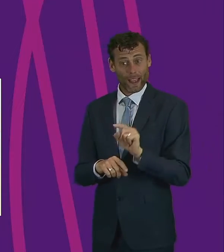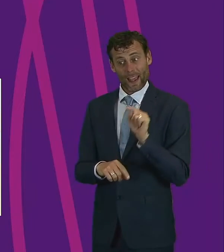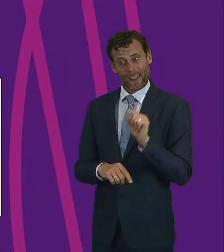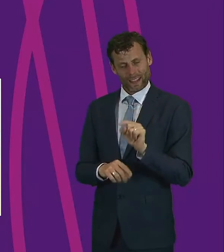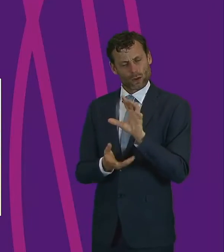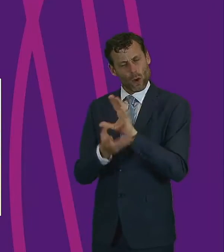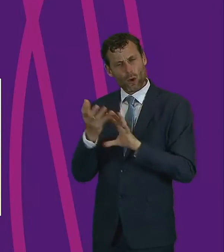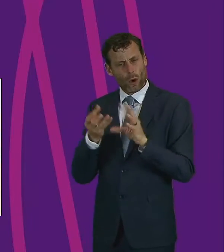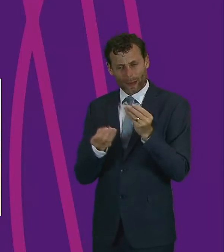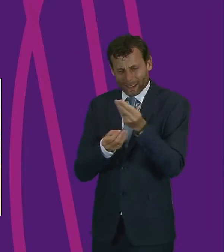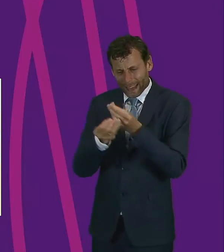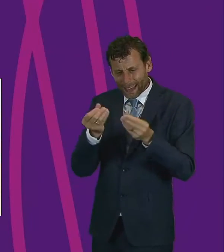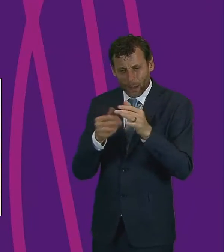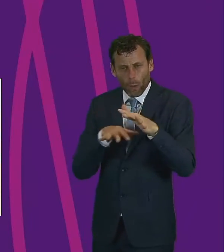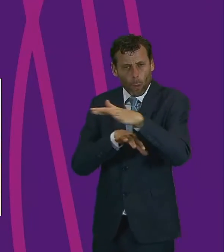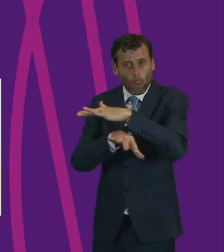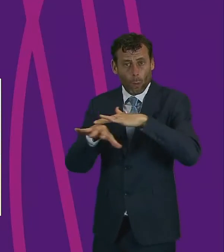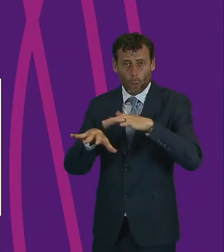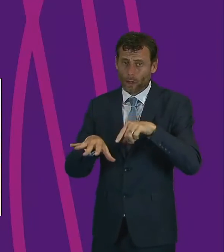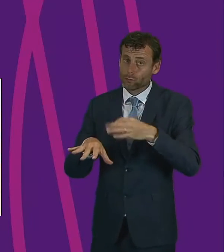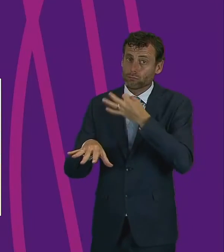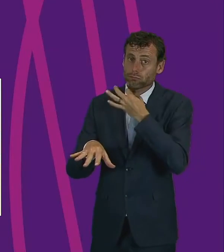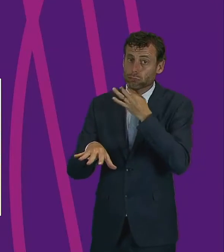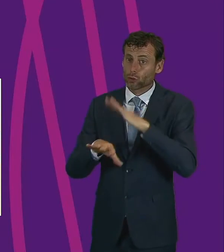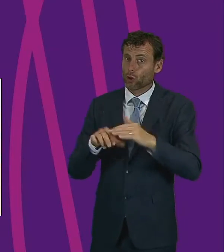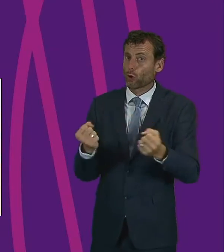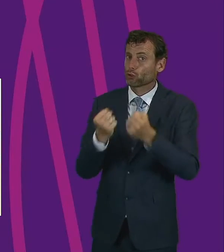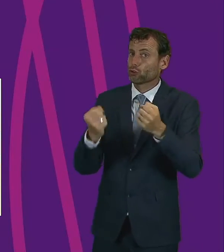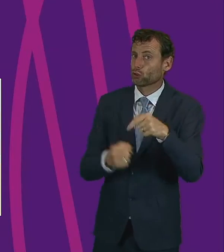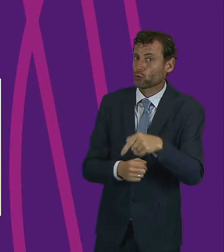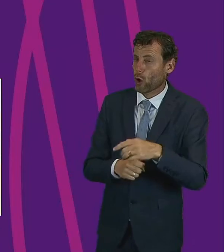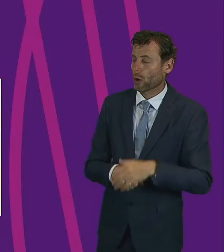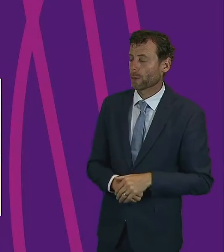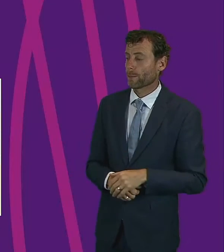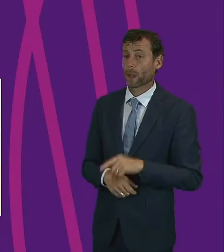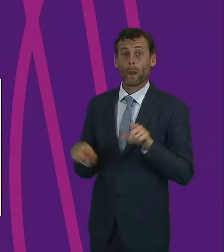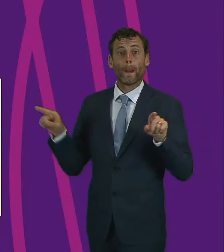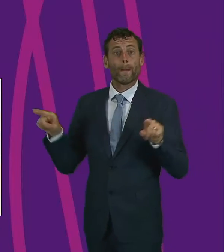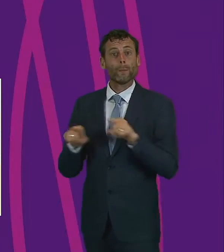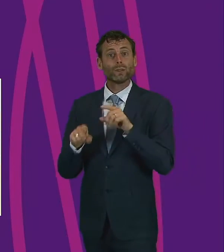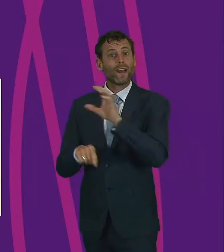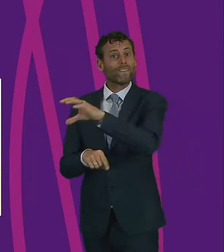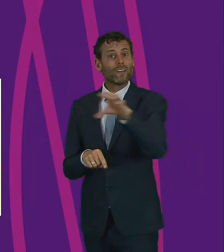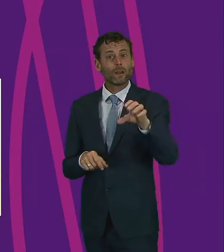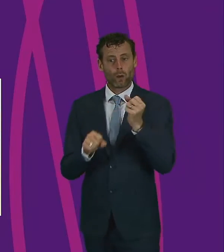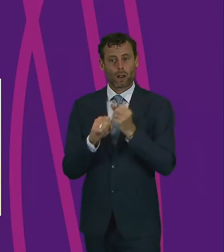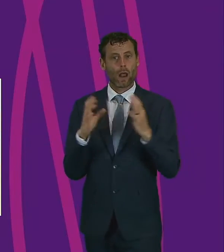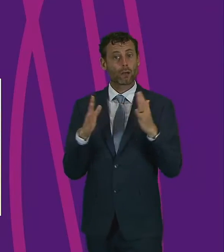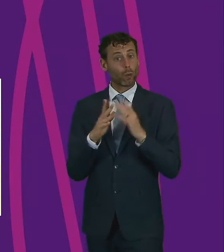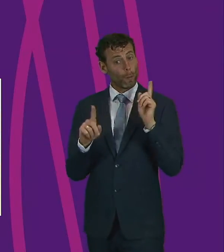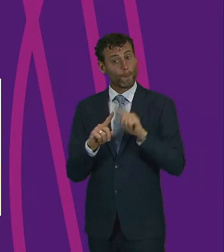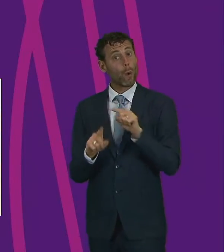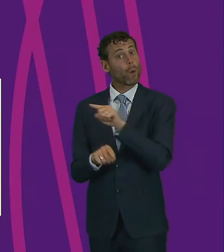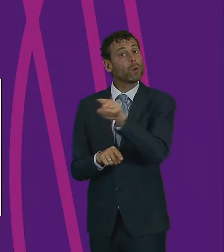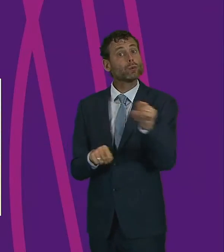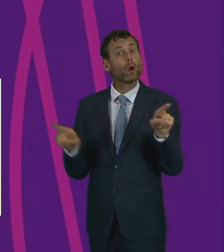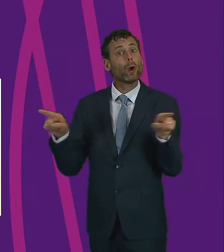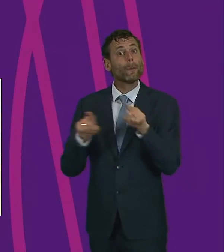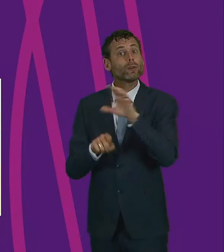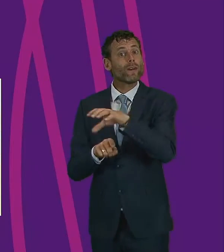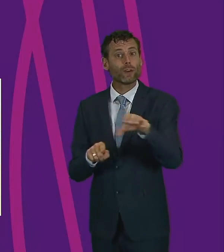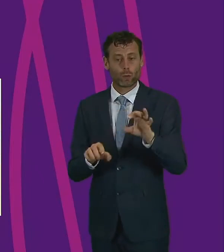It's also an incredibly fragile ecosystem. Grassroots music venues, for example, are not profitable, but in